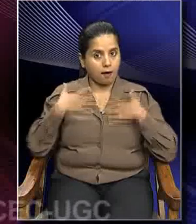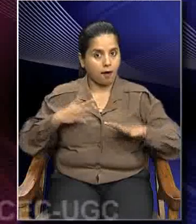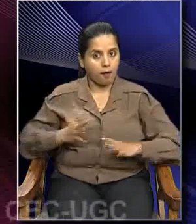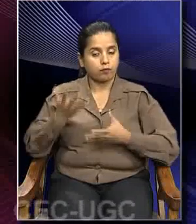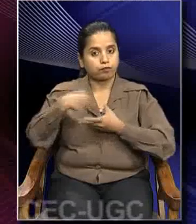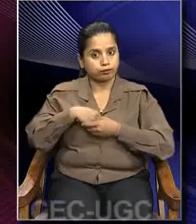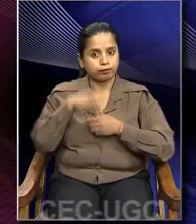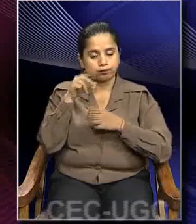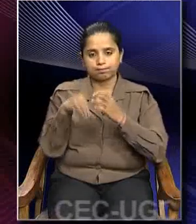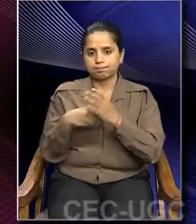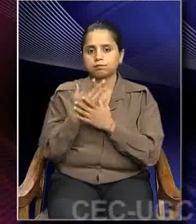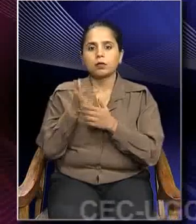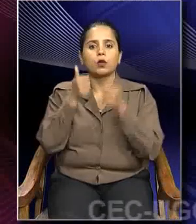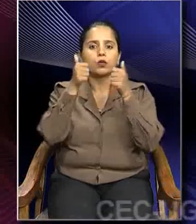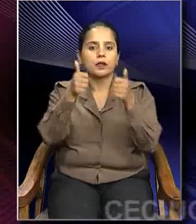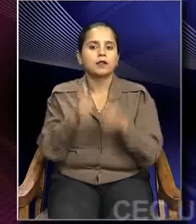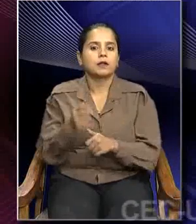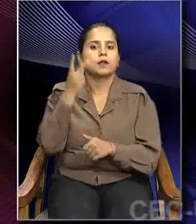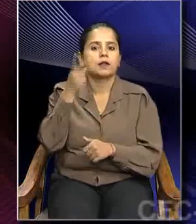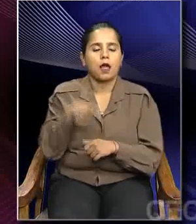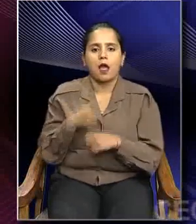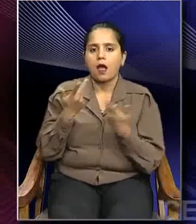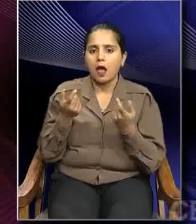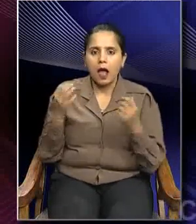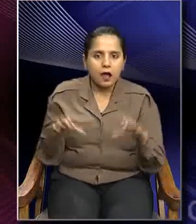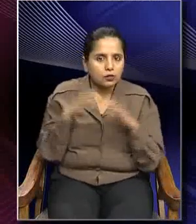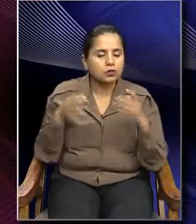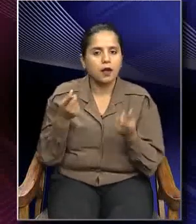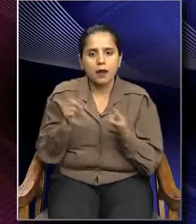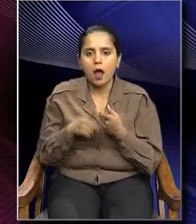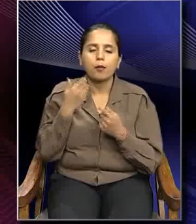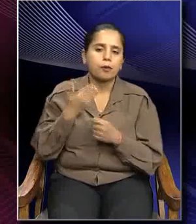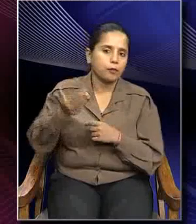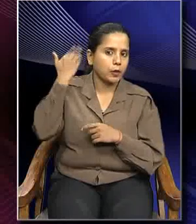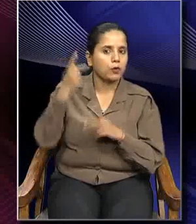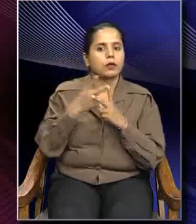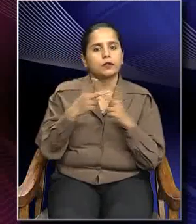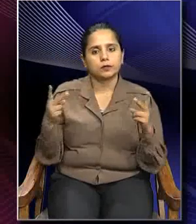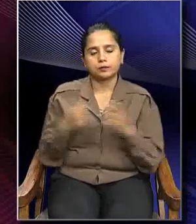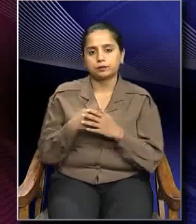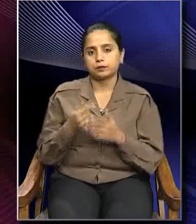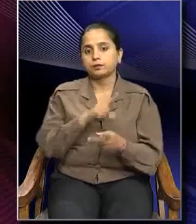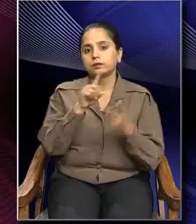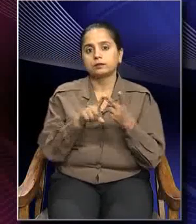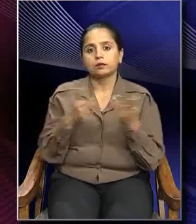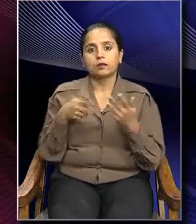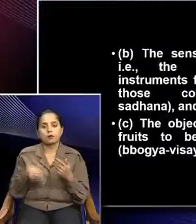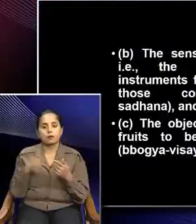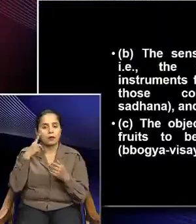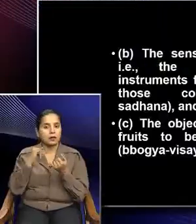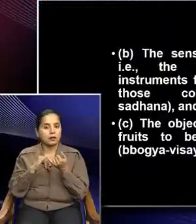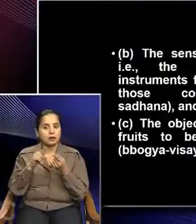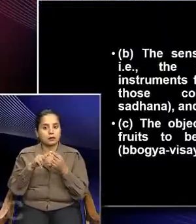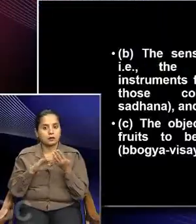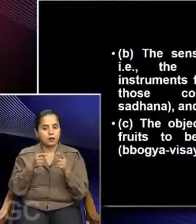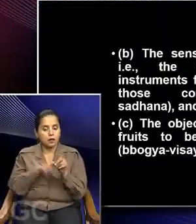the consequences of the actions that it had done in the past. The second is the sensory and the